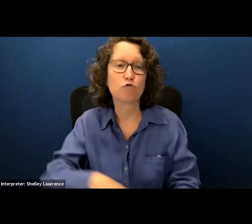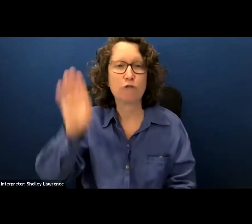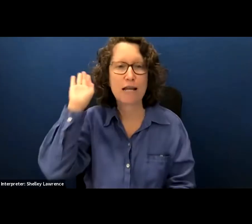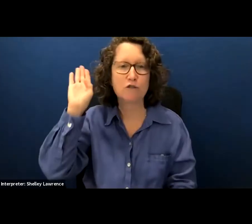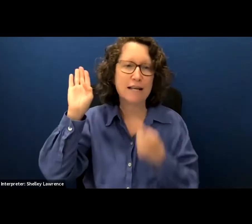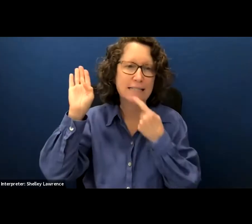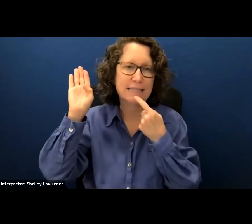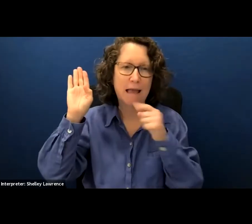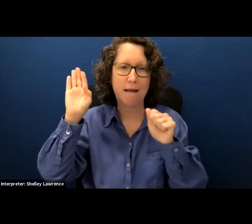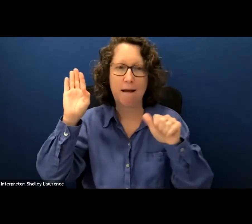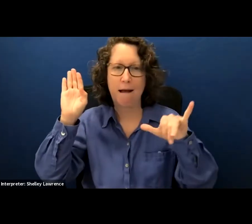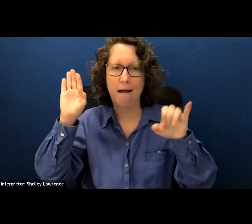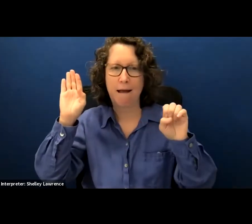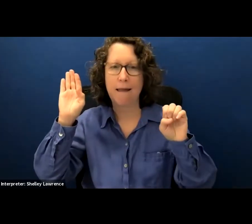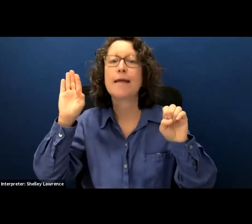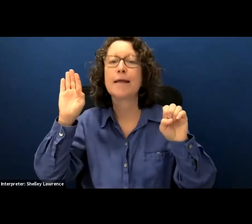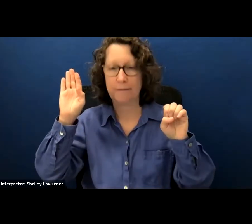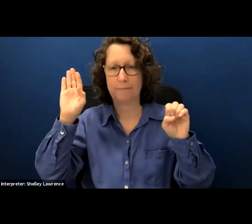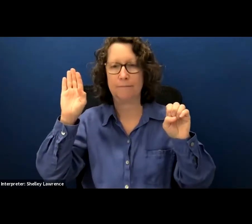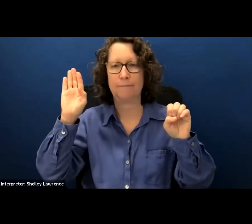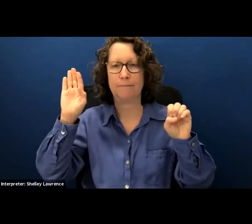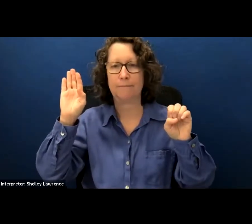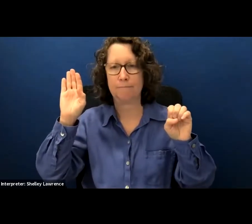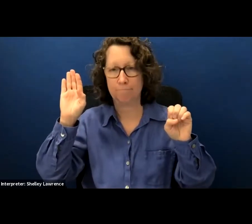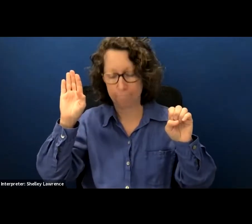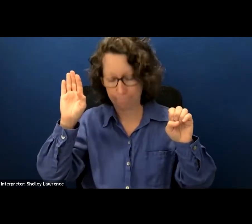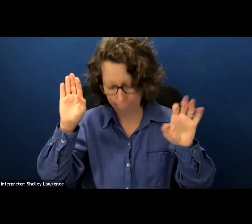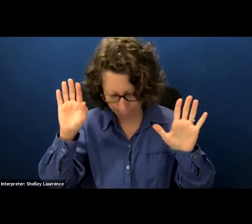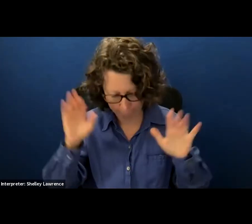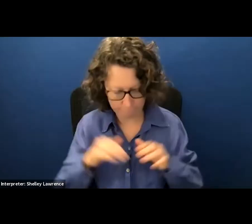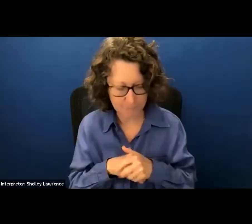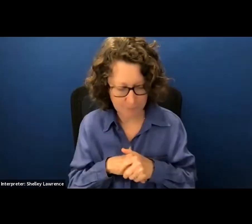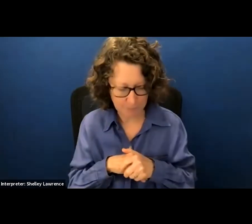and say aye. Aye. Aye.